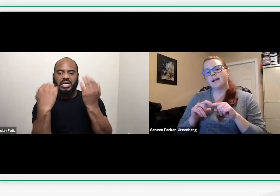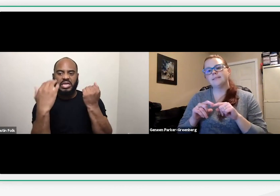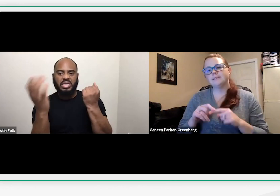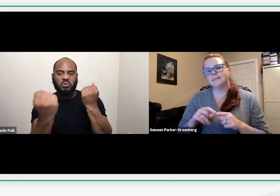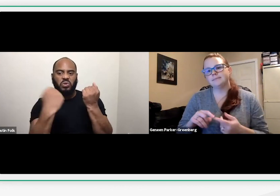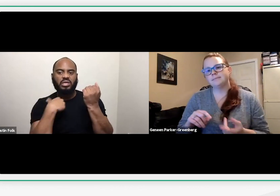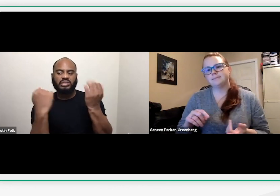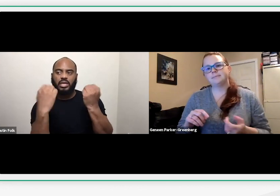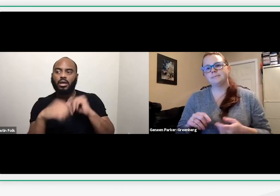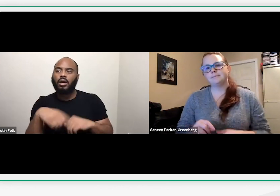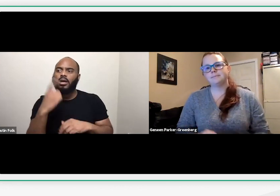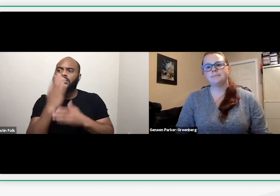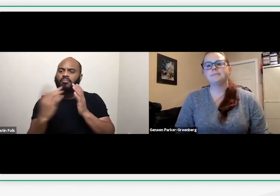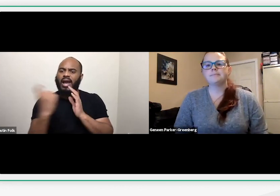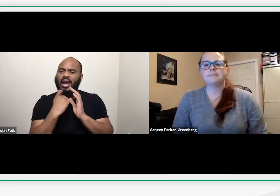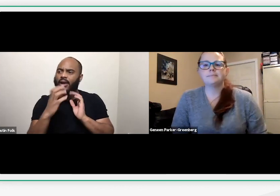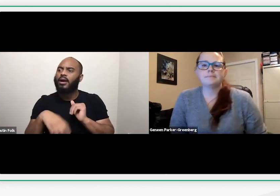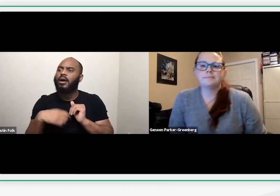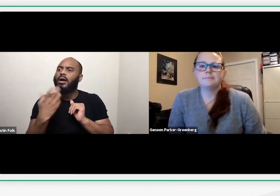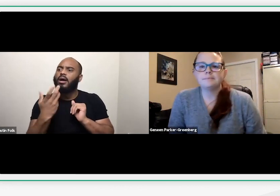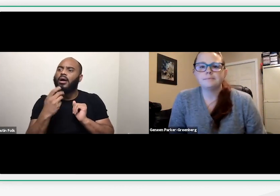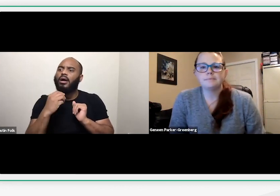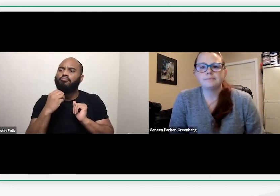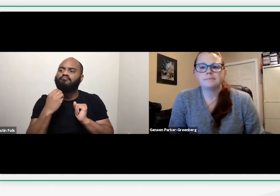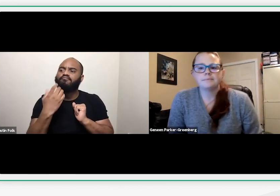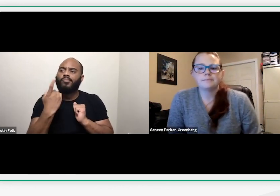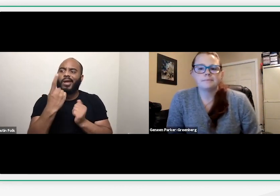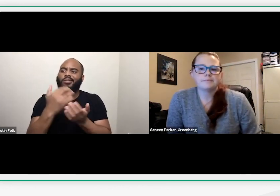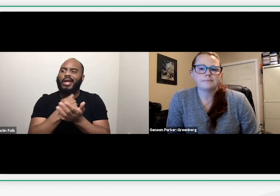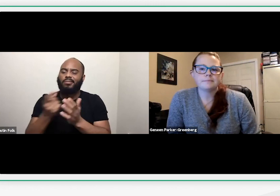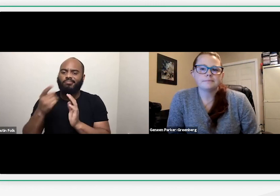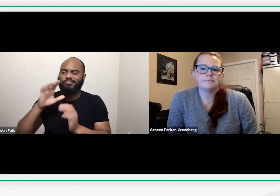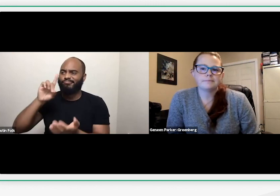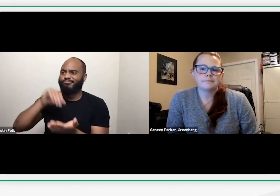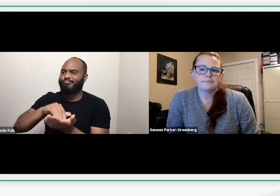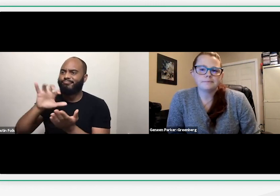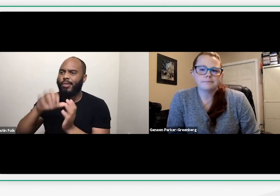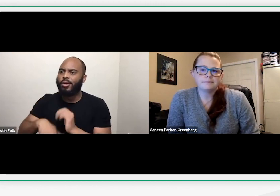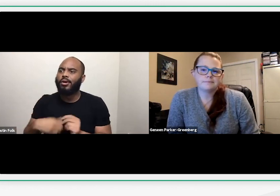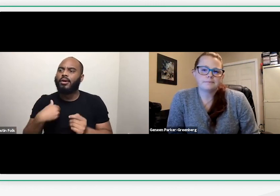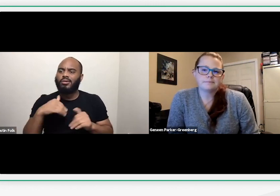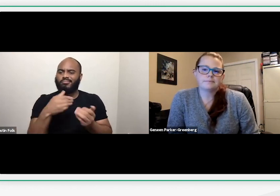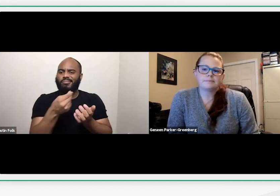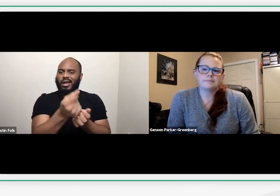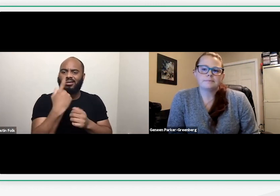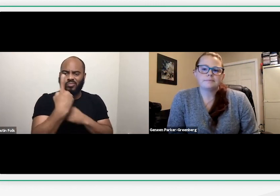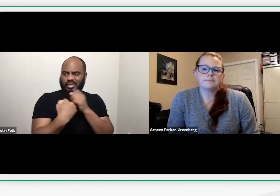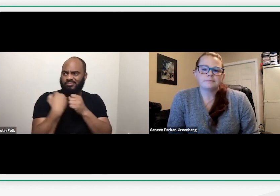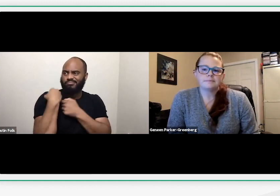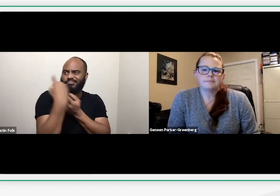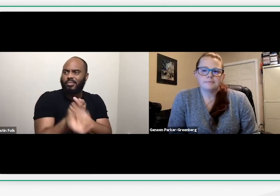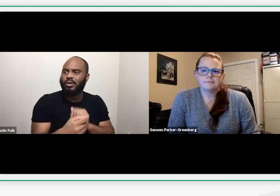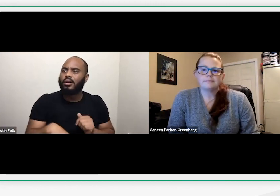Hmm. The answer to Here, this question, well, Jenny, let me sign the question first. The question is,